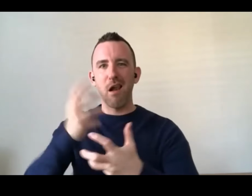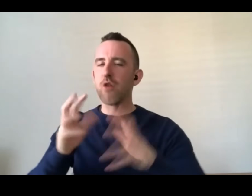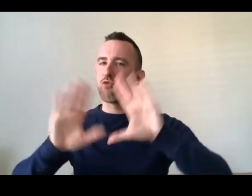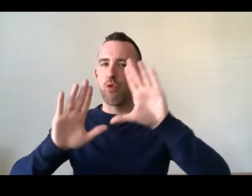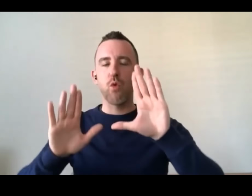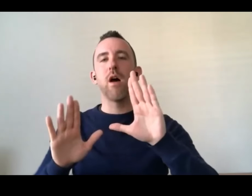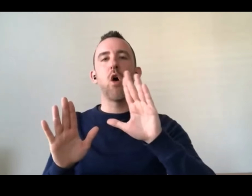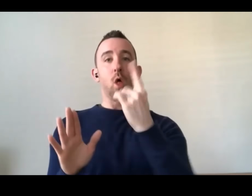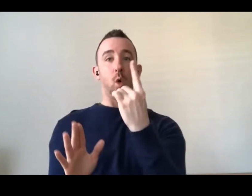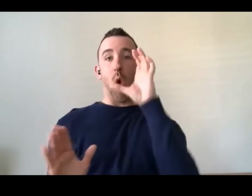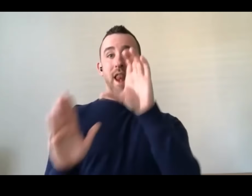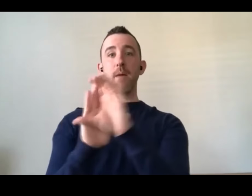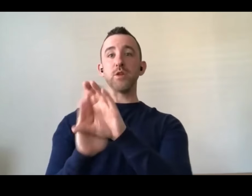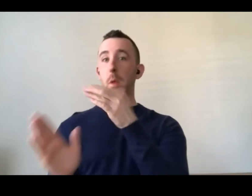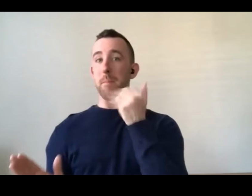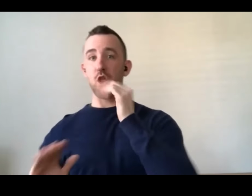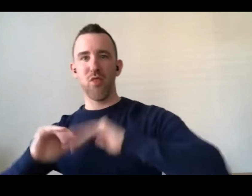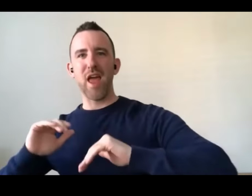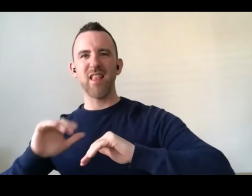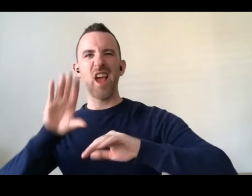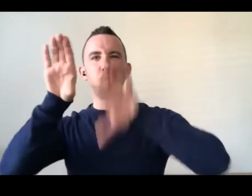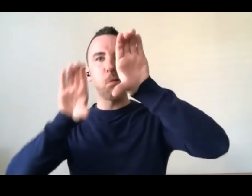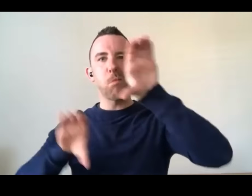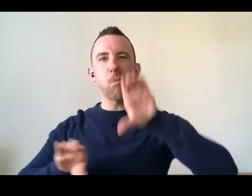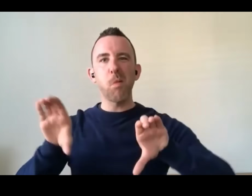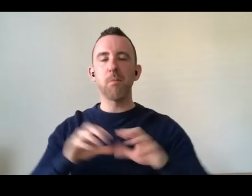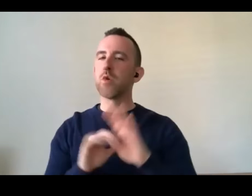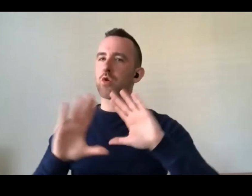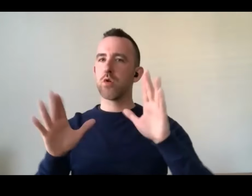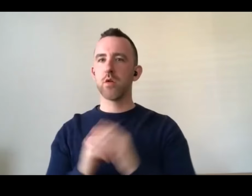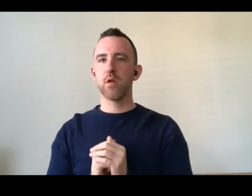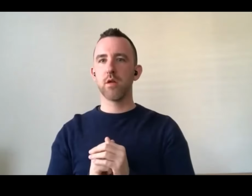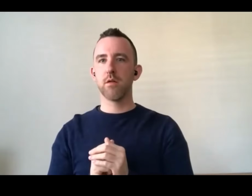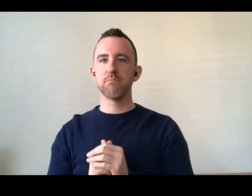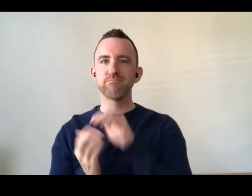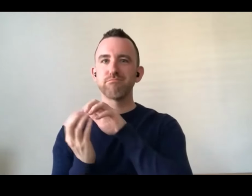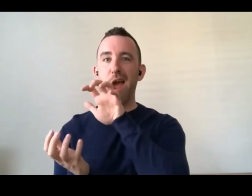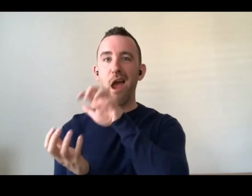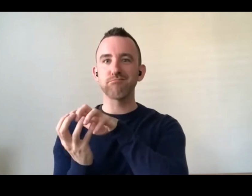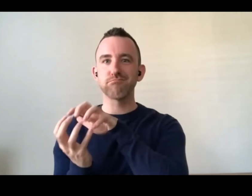great image is way better than a collage. That's weird.